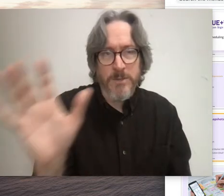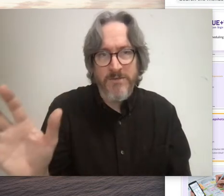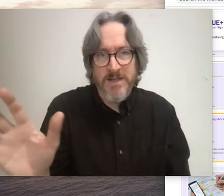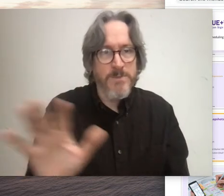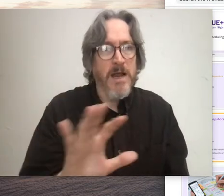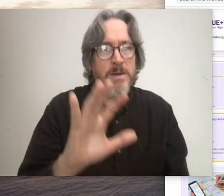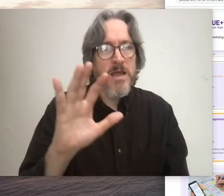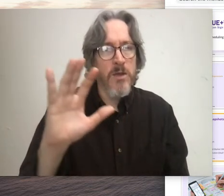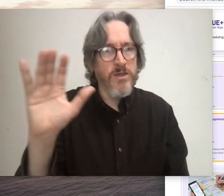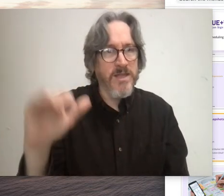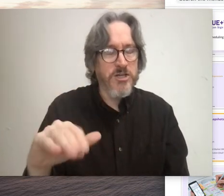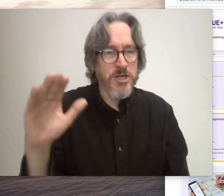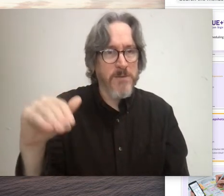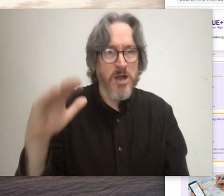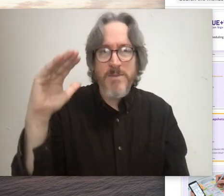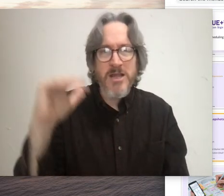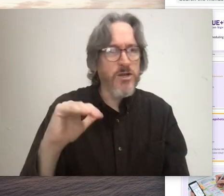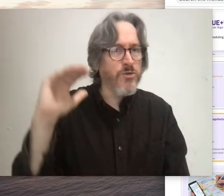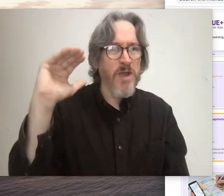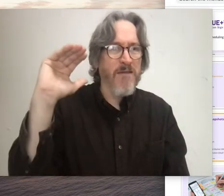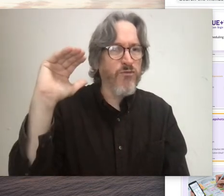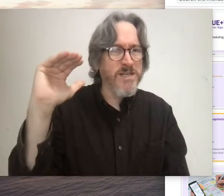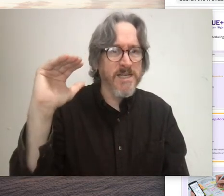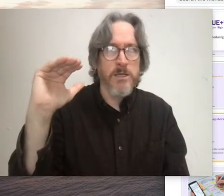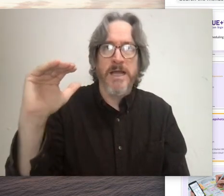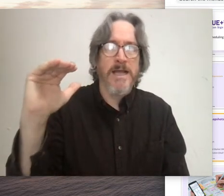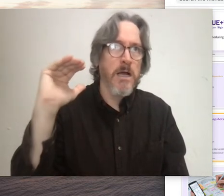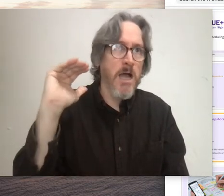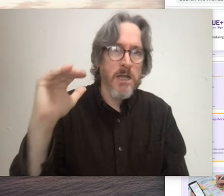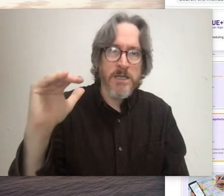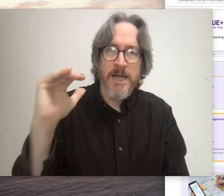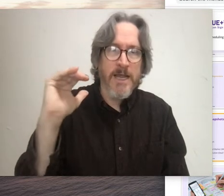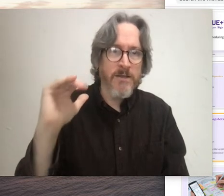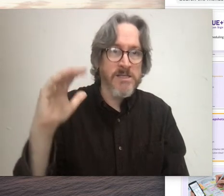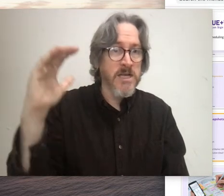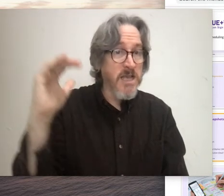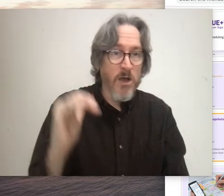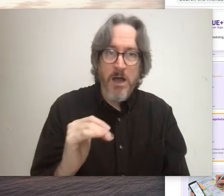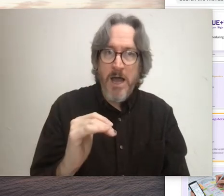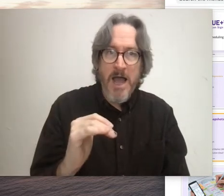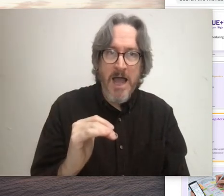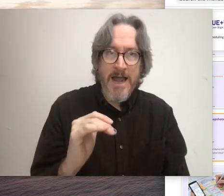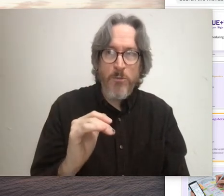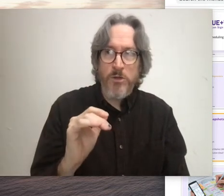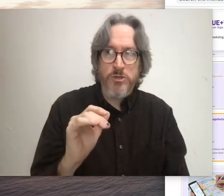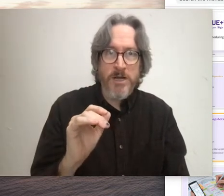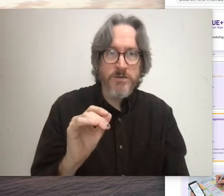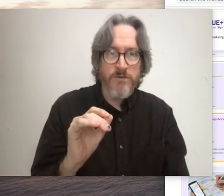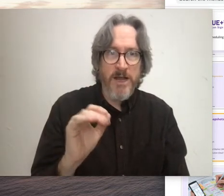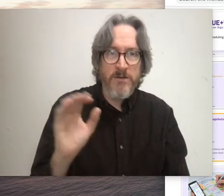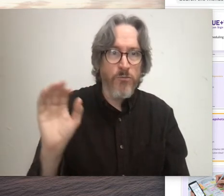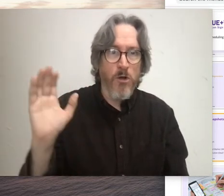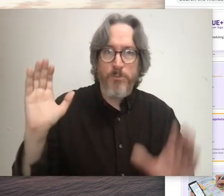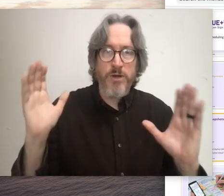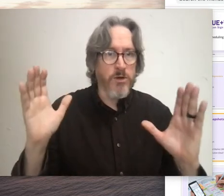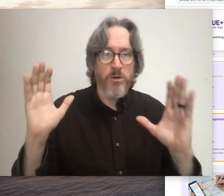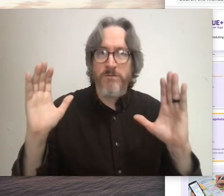I'll talk about events, but with each chapter, I'm not going to go through every single like holiday and things. I will try to